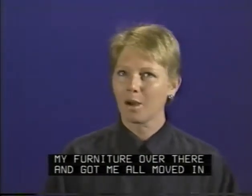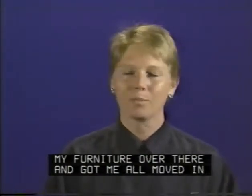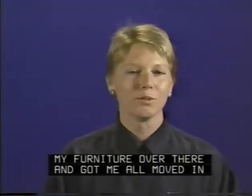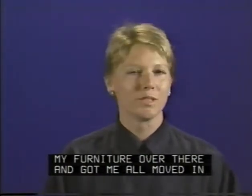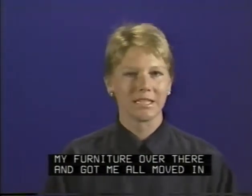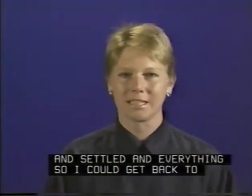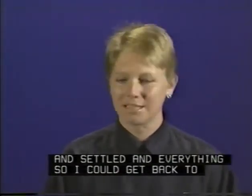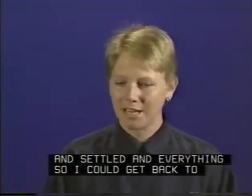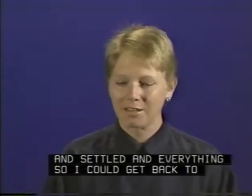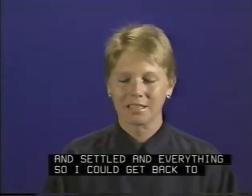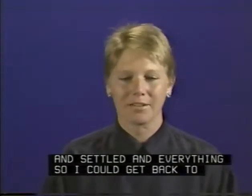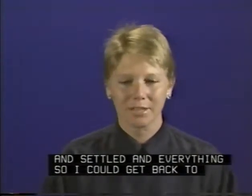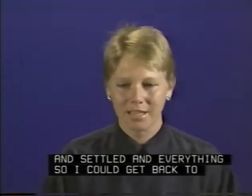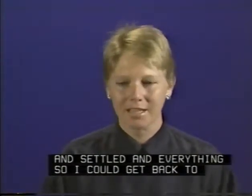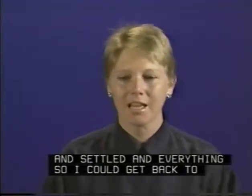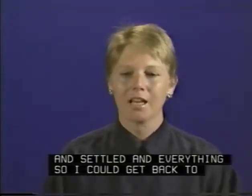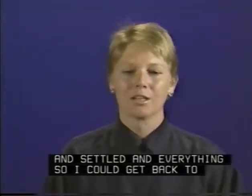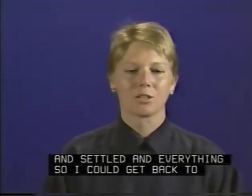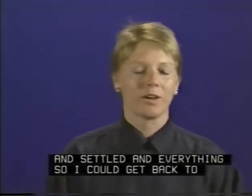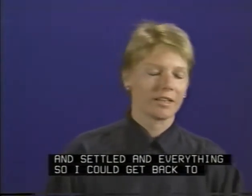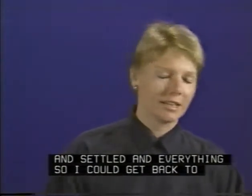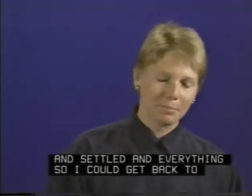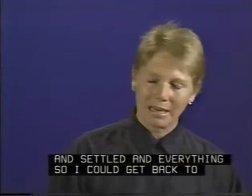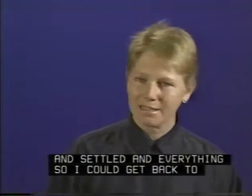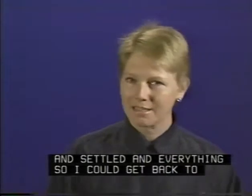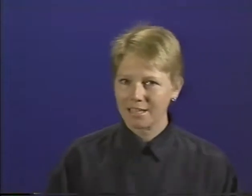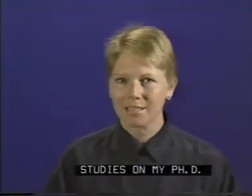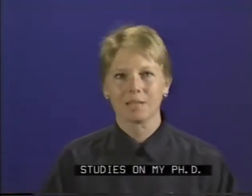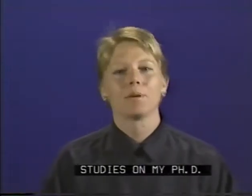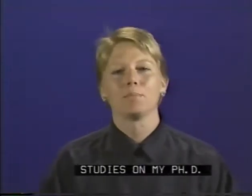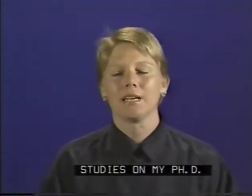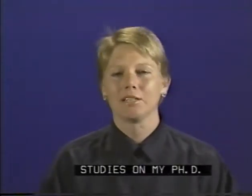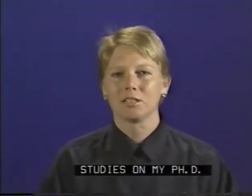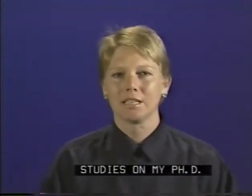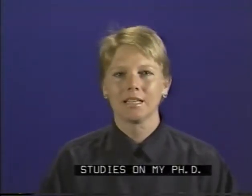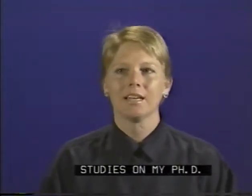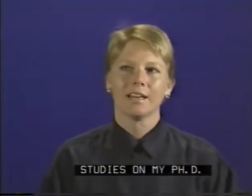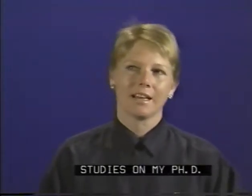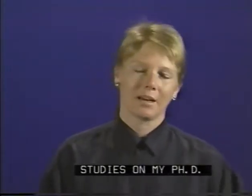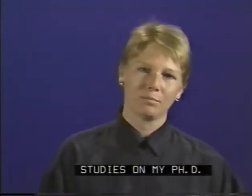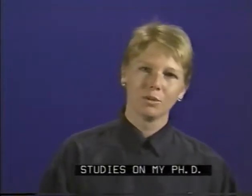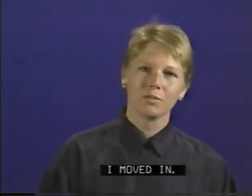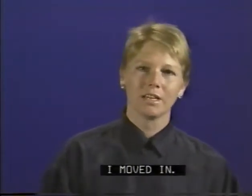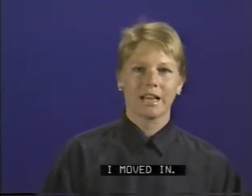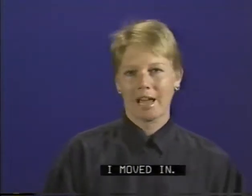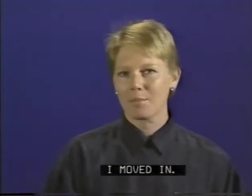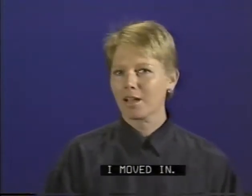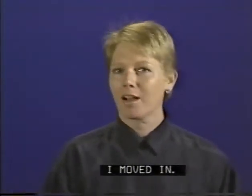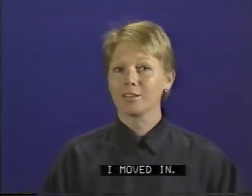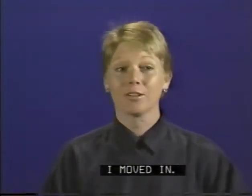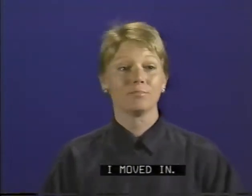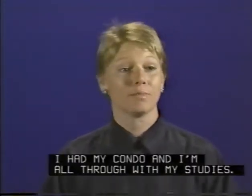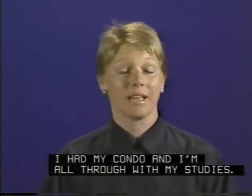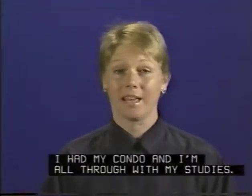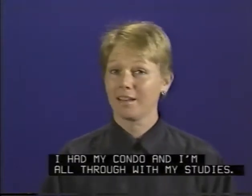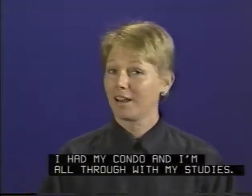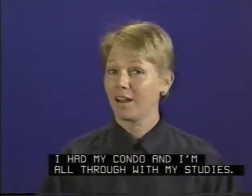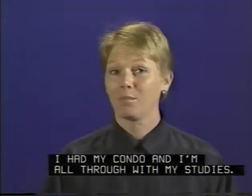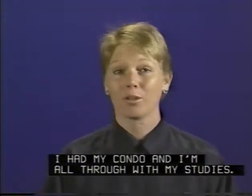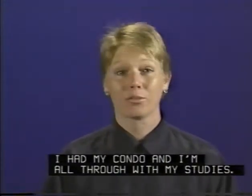all moved in and settled and everything so I could get back to studies on my PhD. And I moved in, I had my condo, and I'm all through with